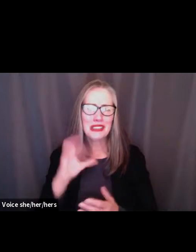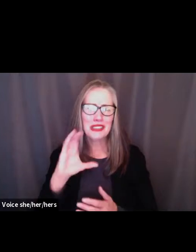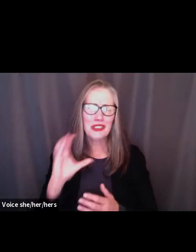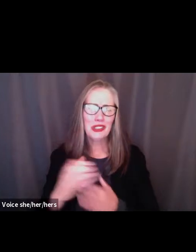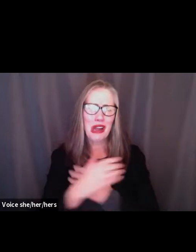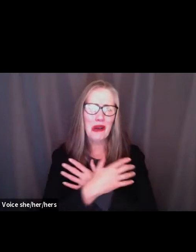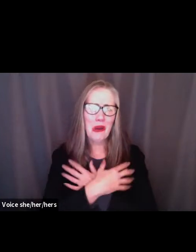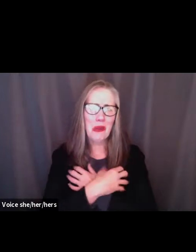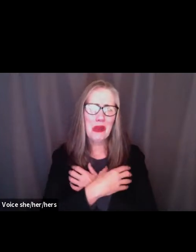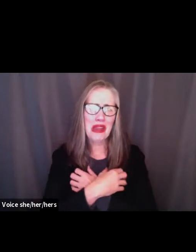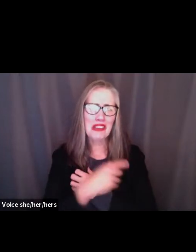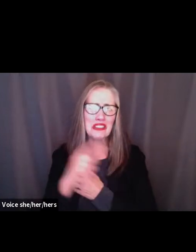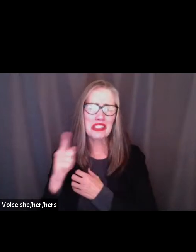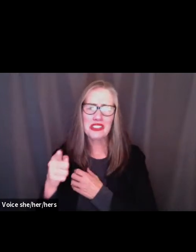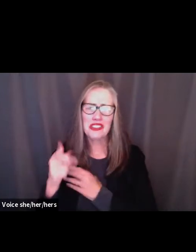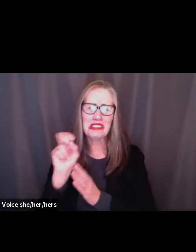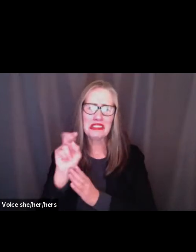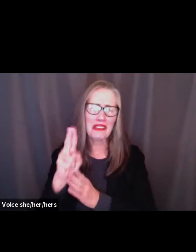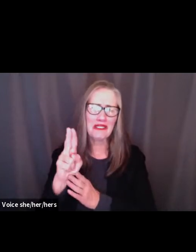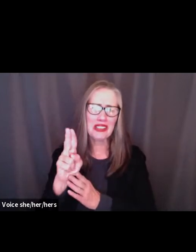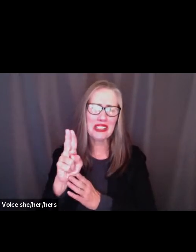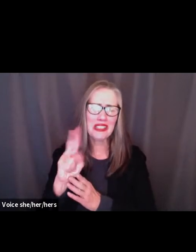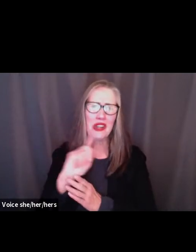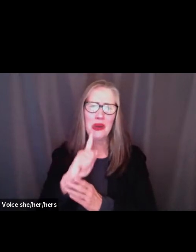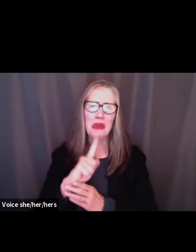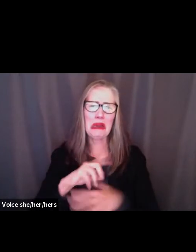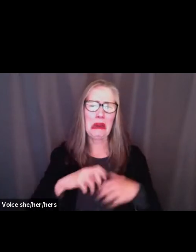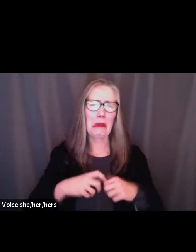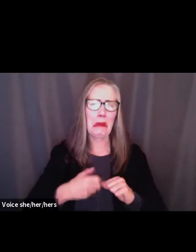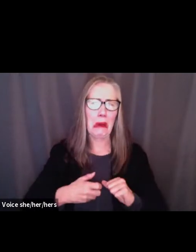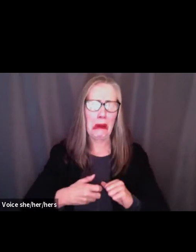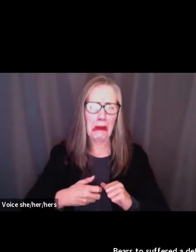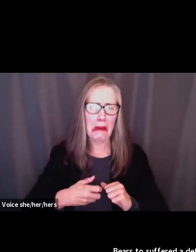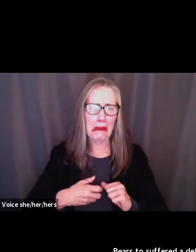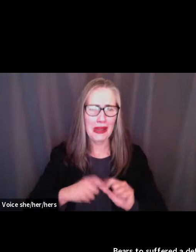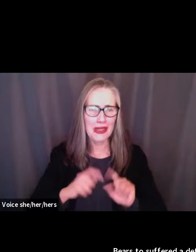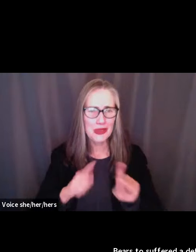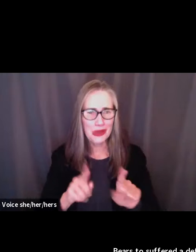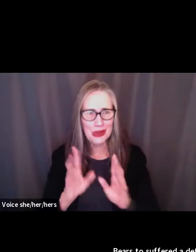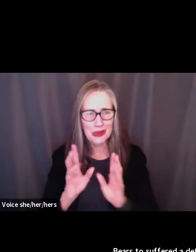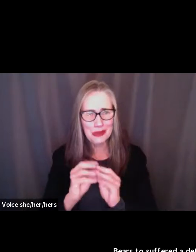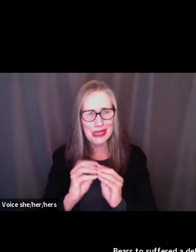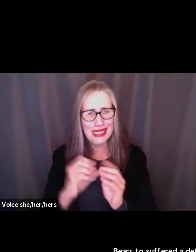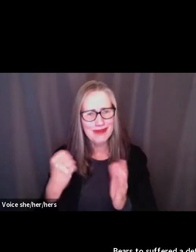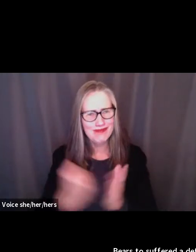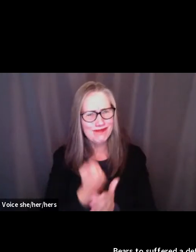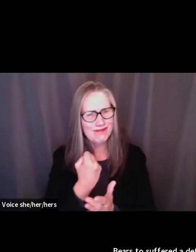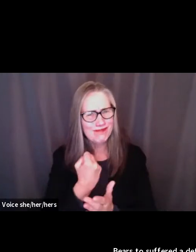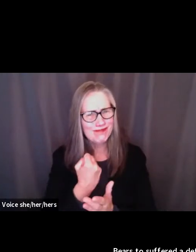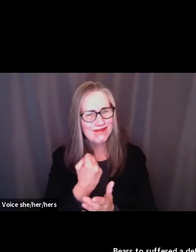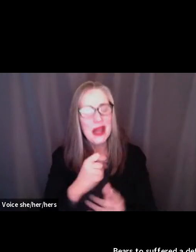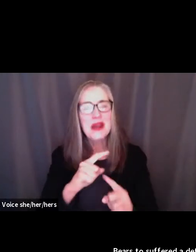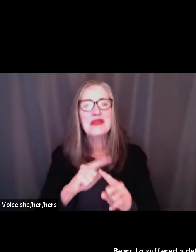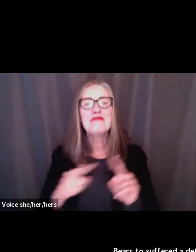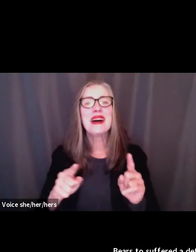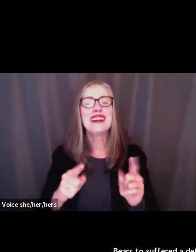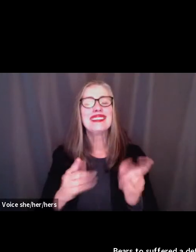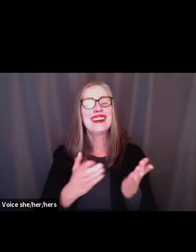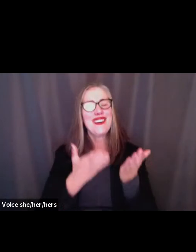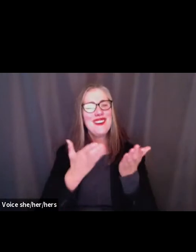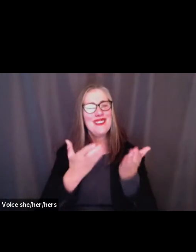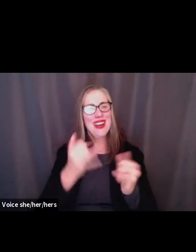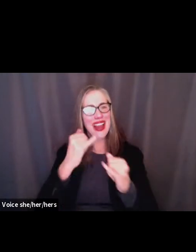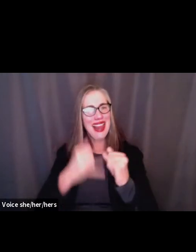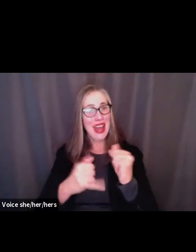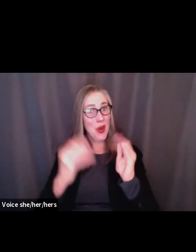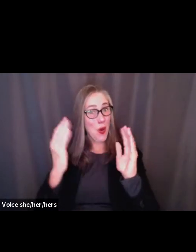suffered a really gut-wrenching loss during this meeting. But nevertheless, I bring you what is the last and